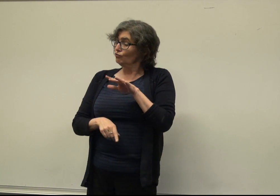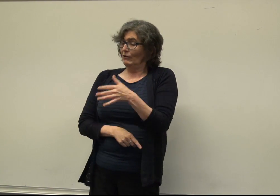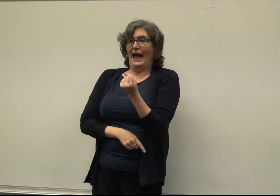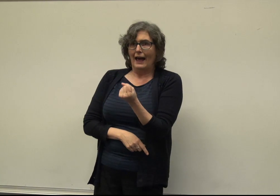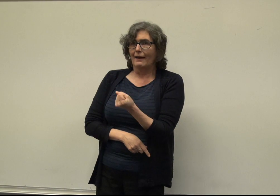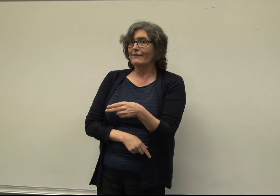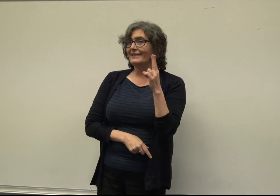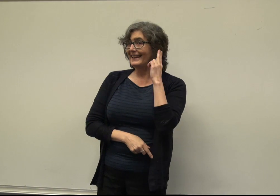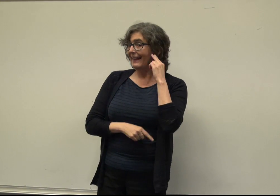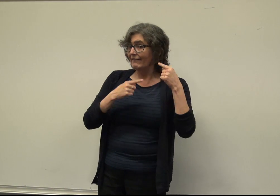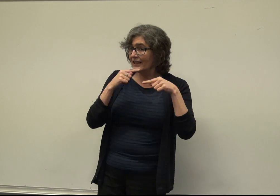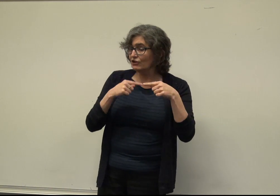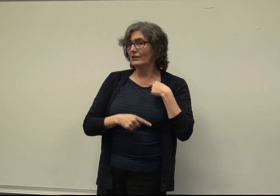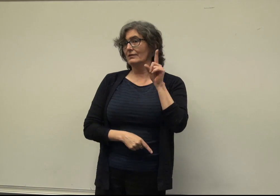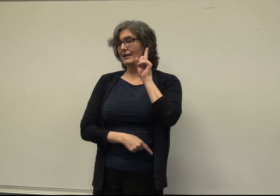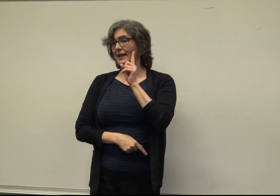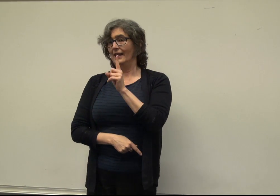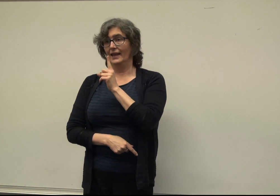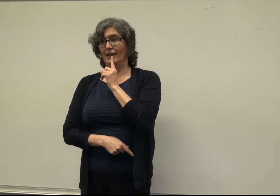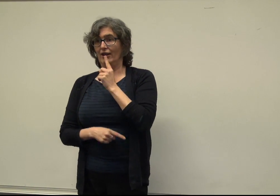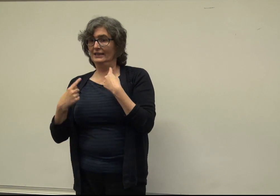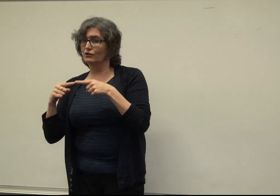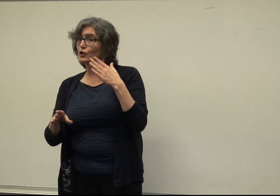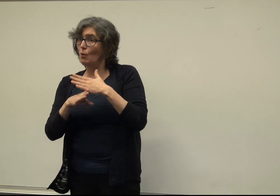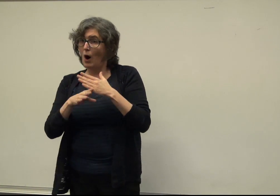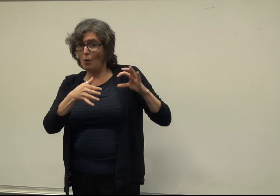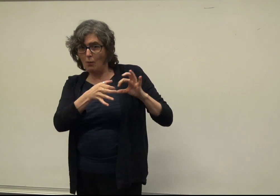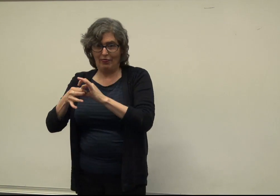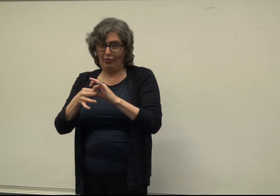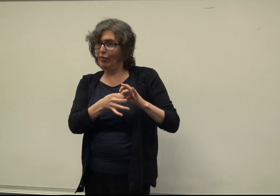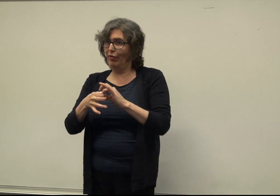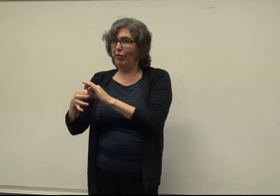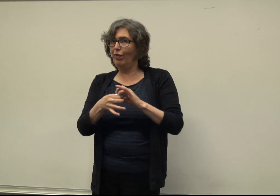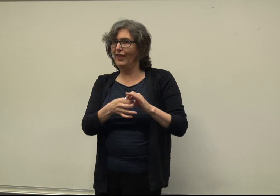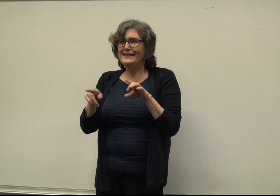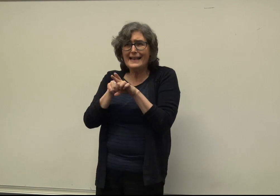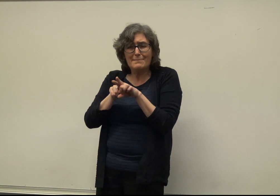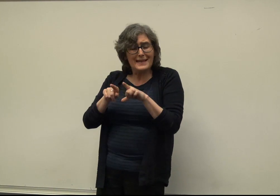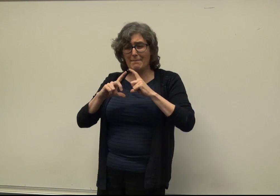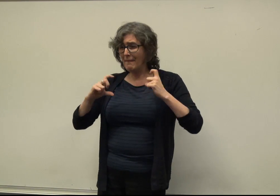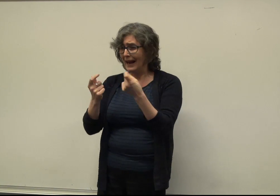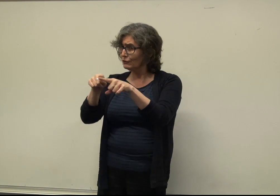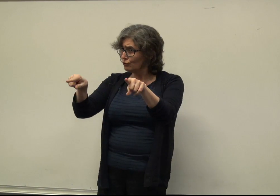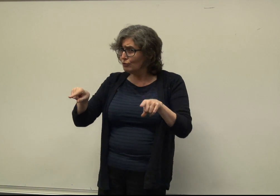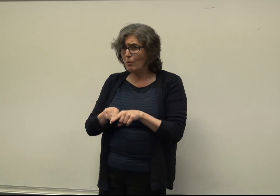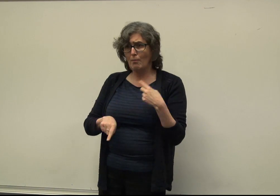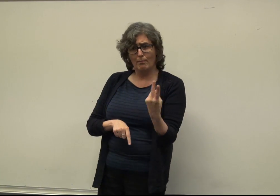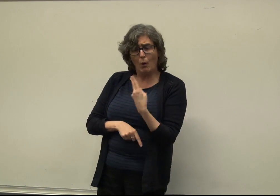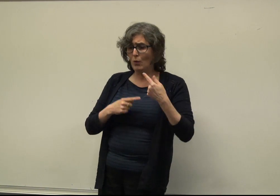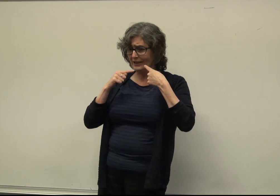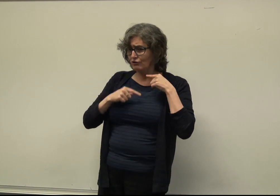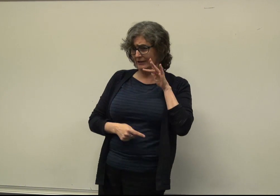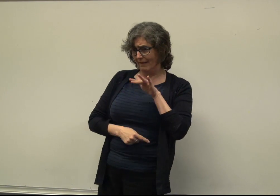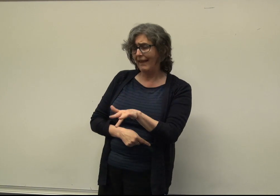They work together in the classroom. And the advantages of their working together, the deaf teachers, first